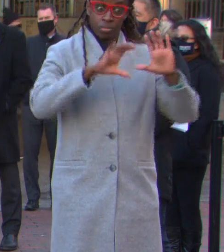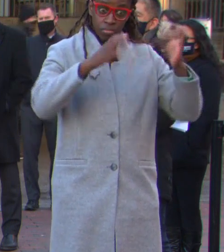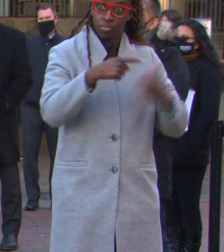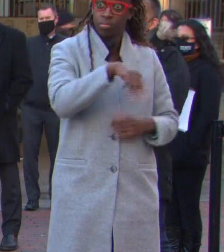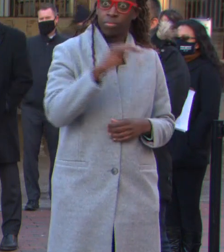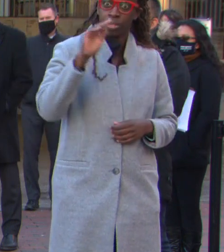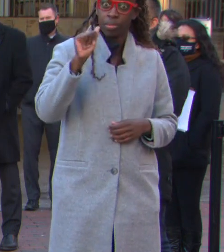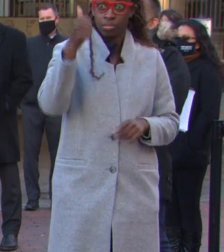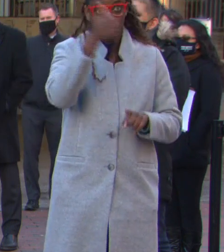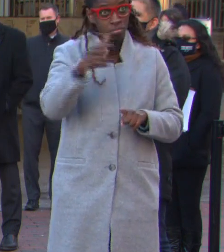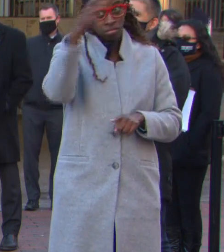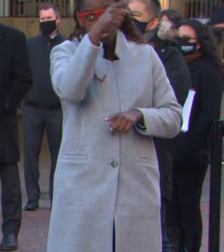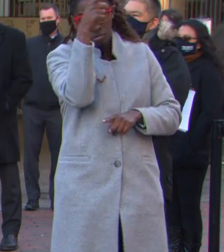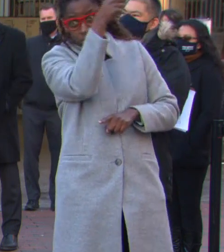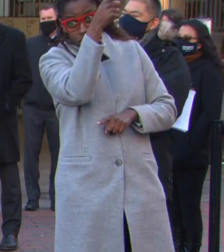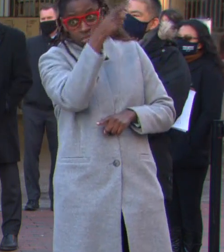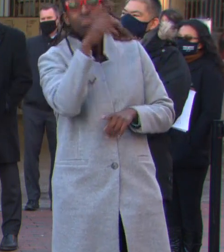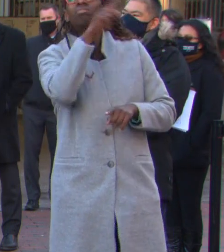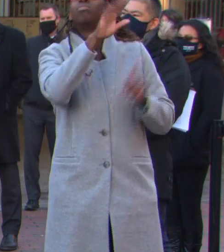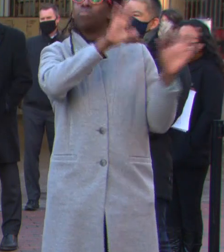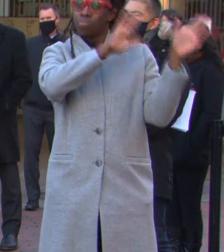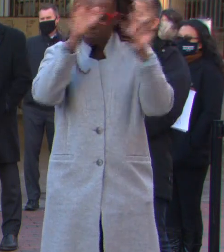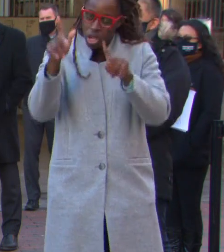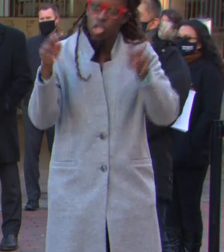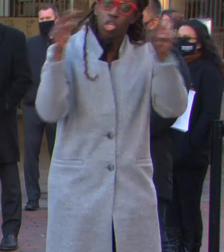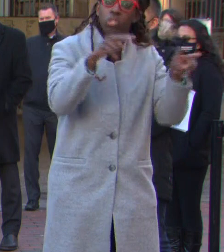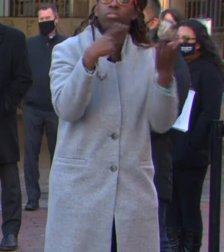with the legislature, and come up with